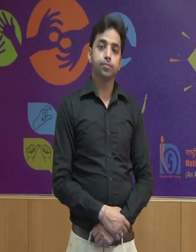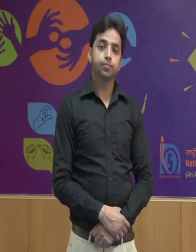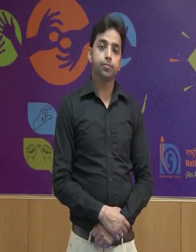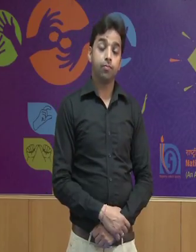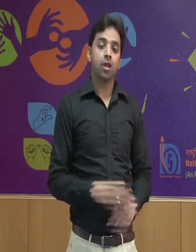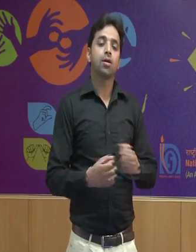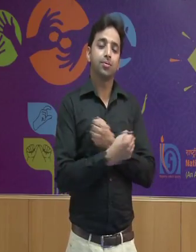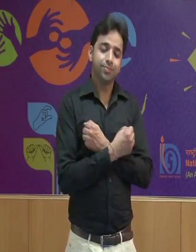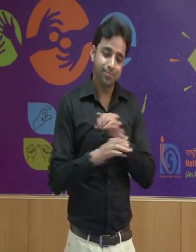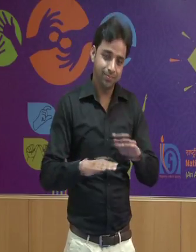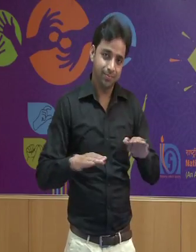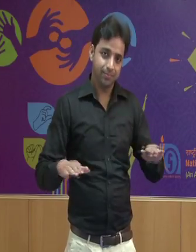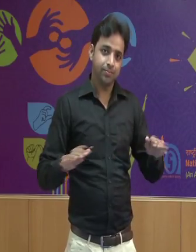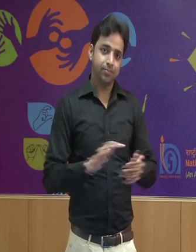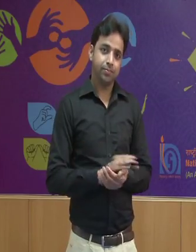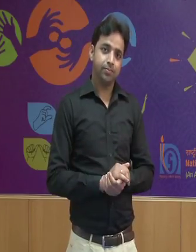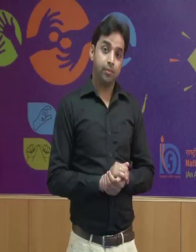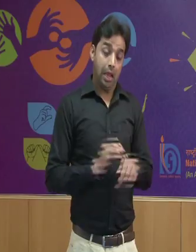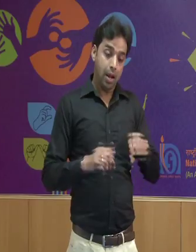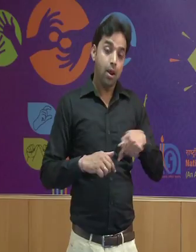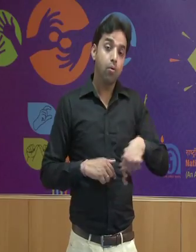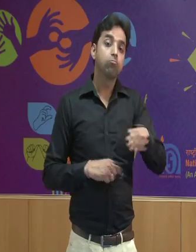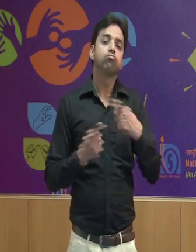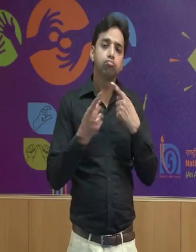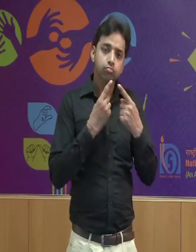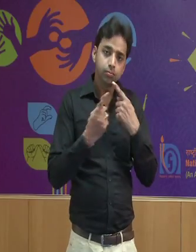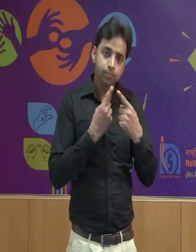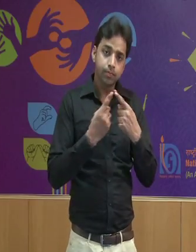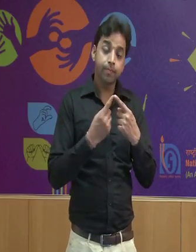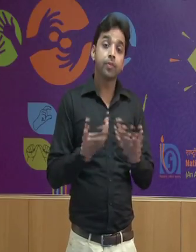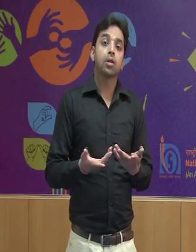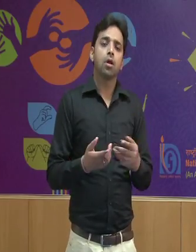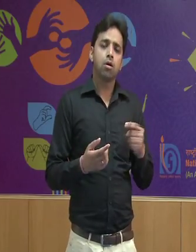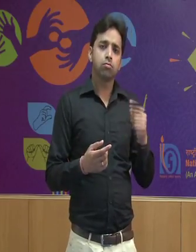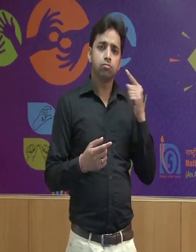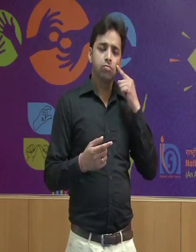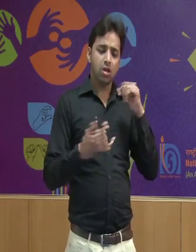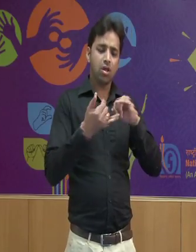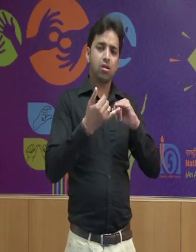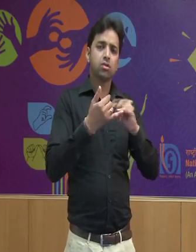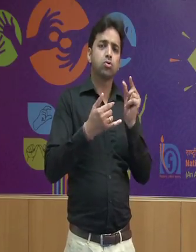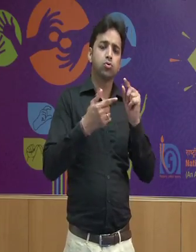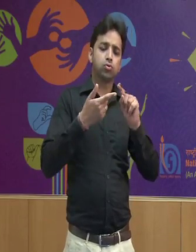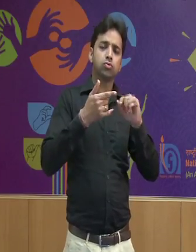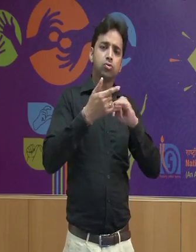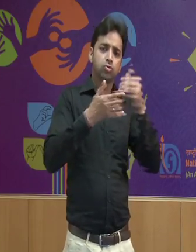Dear learners, now we will discuss the issues related to women in our